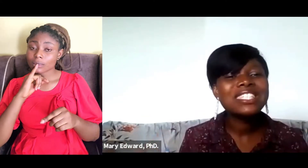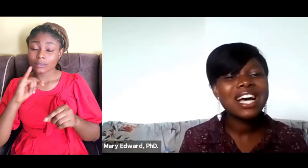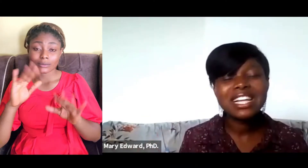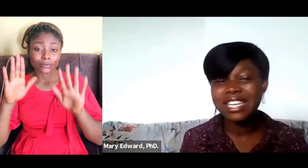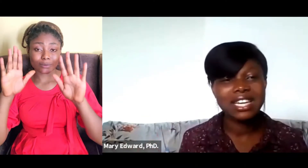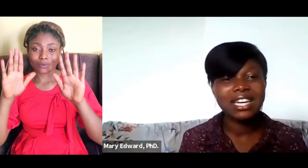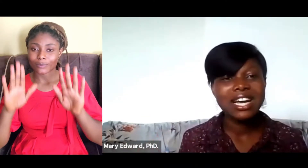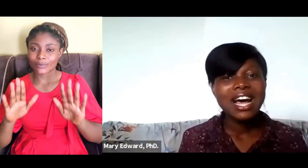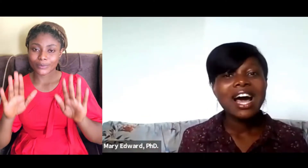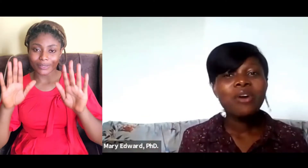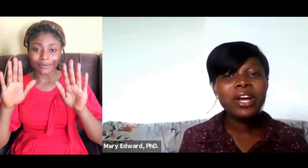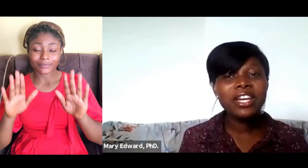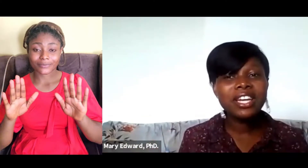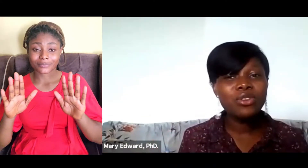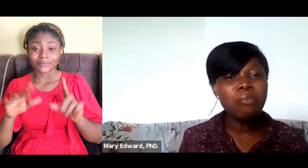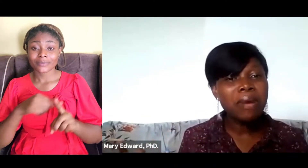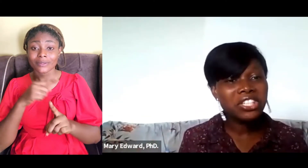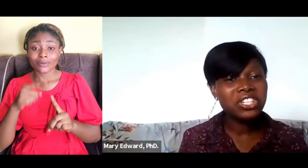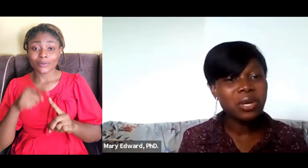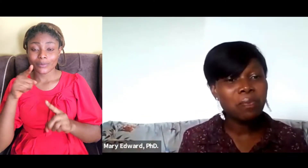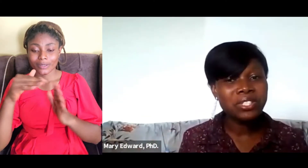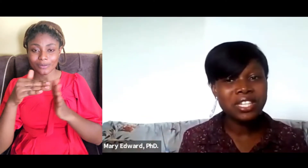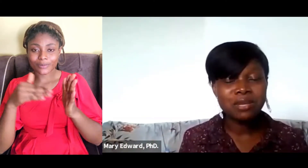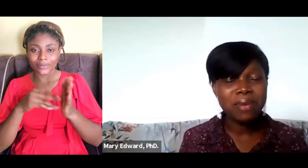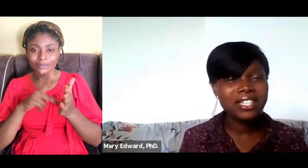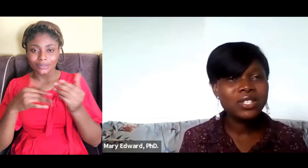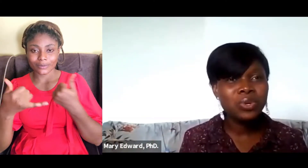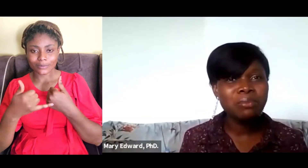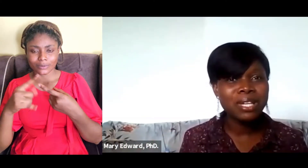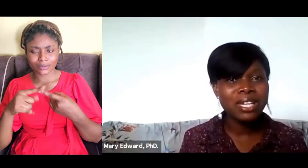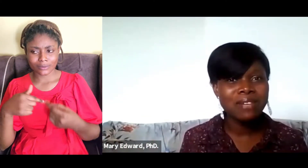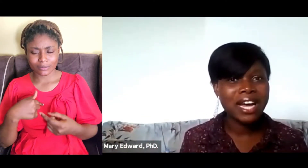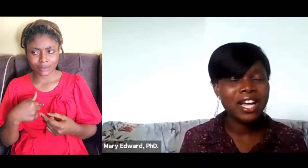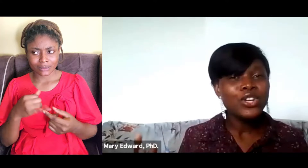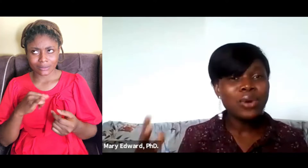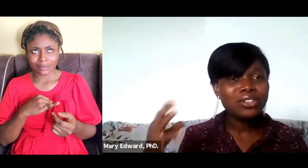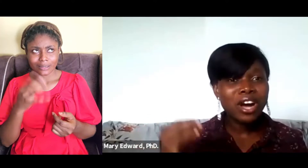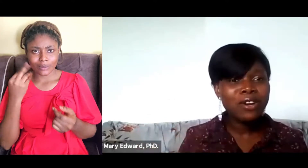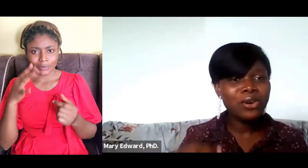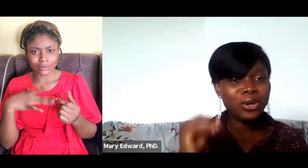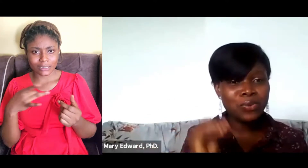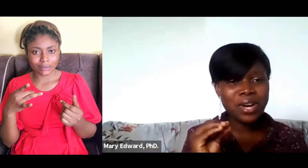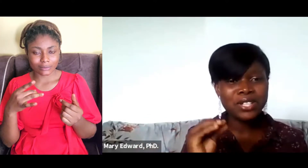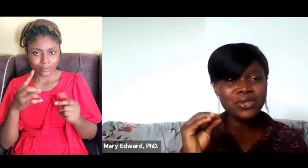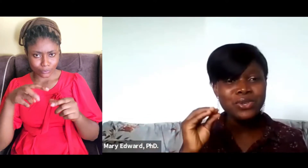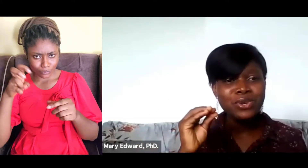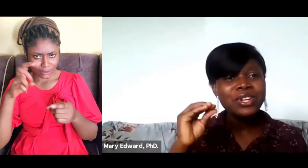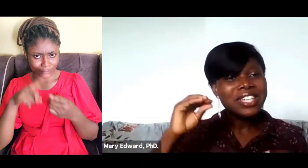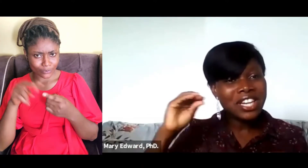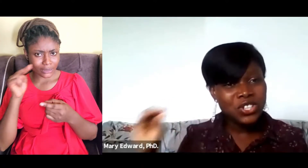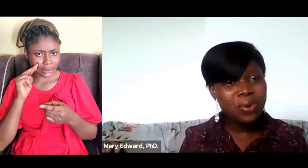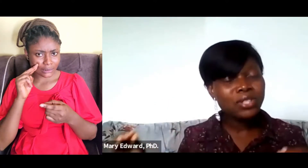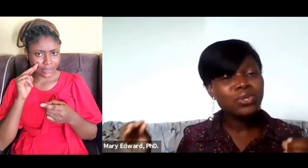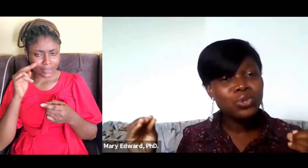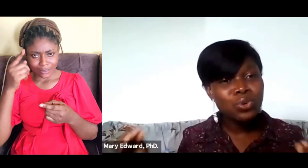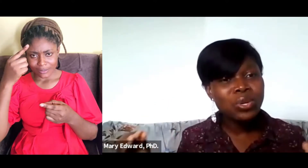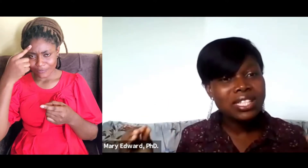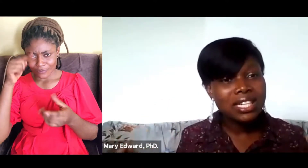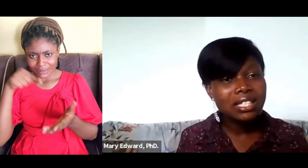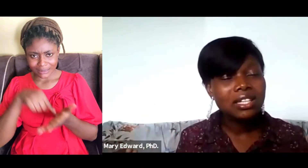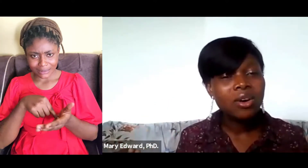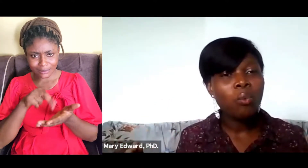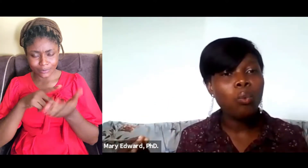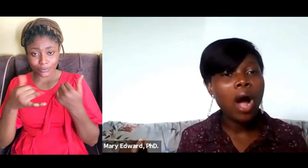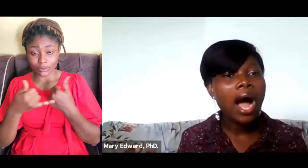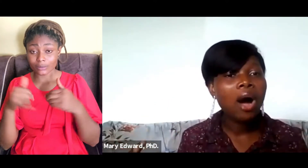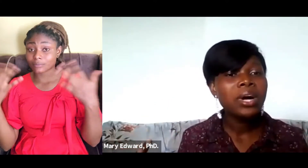it's fantastic. When you mentioned the project to me, I just couldn't believe it, that you are traveling all the way to Nigeria to do